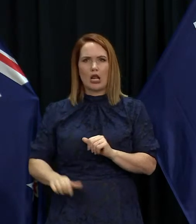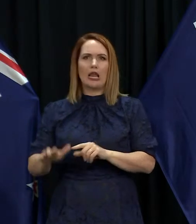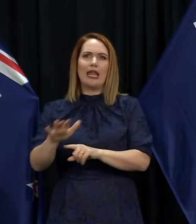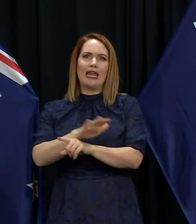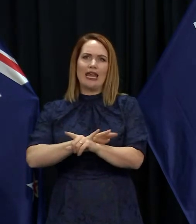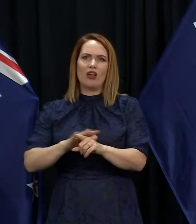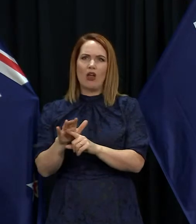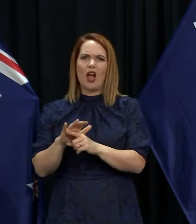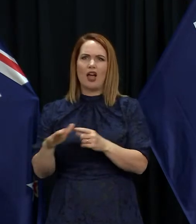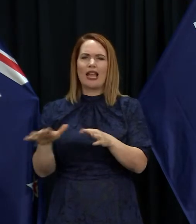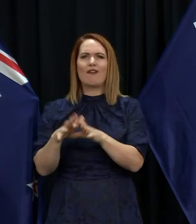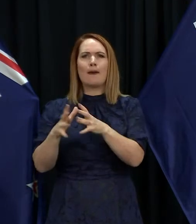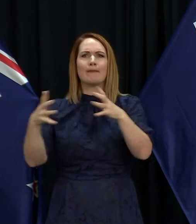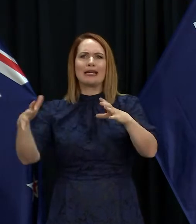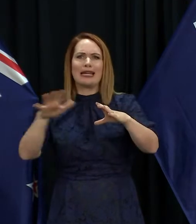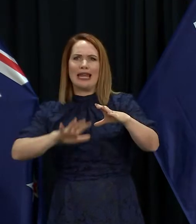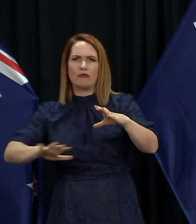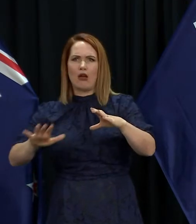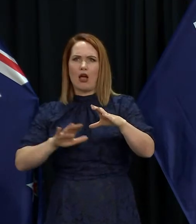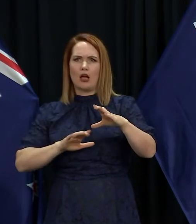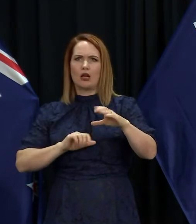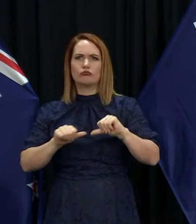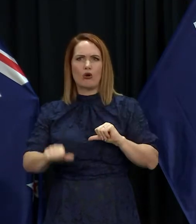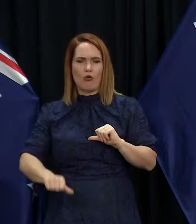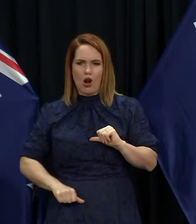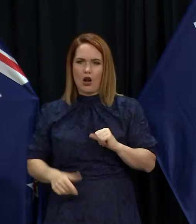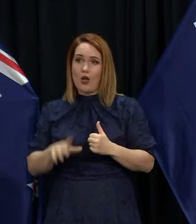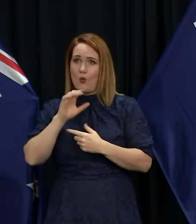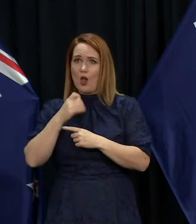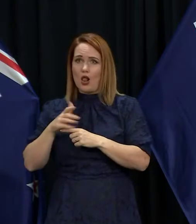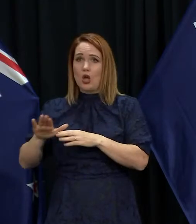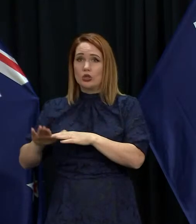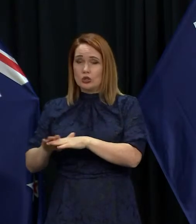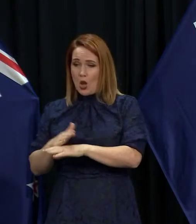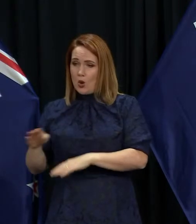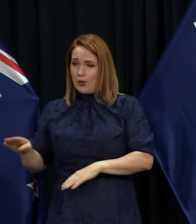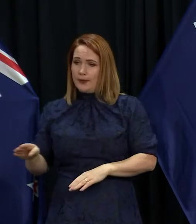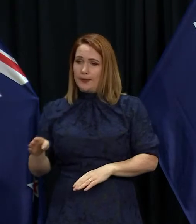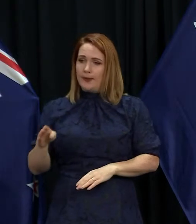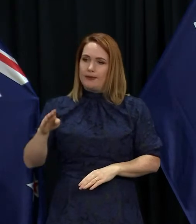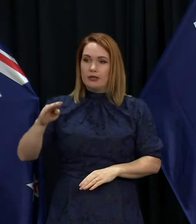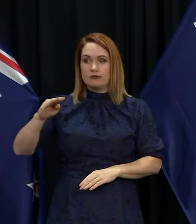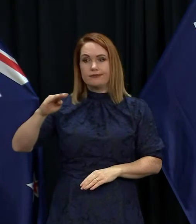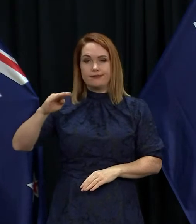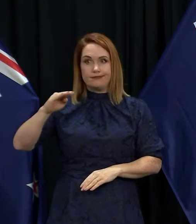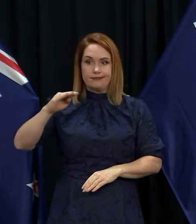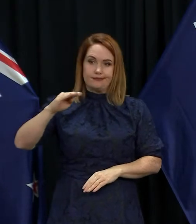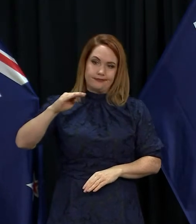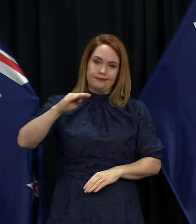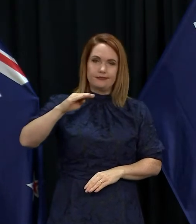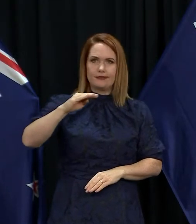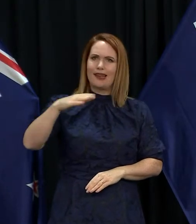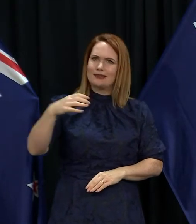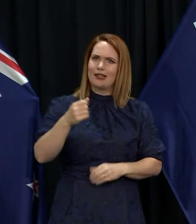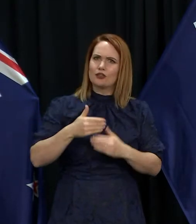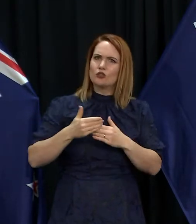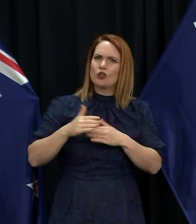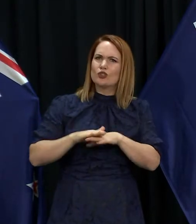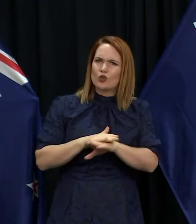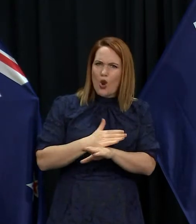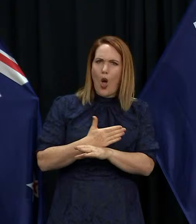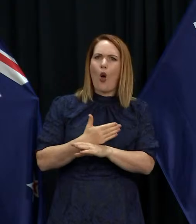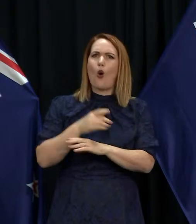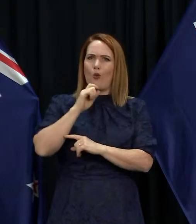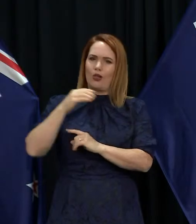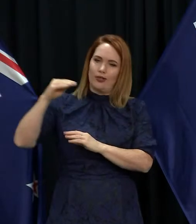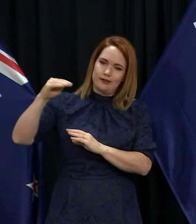bigger geographical regions, it's a slower rise, but then the peaks are staying up there and taking much longer to come down. So I think